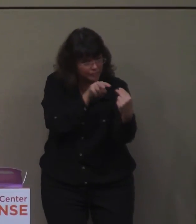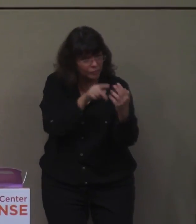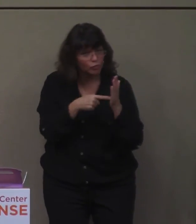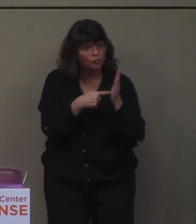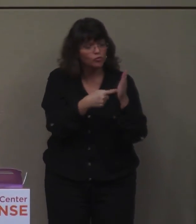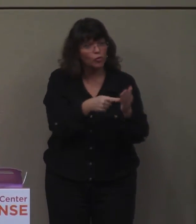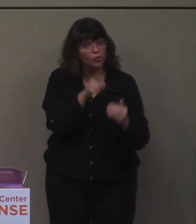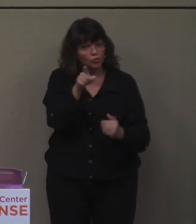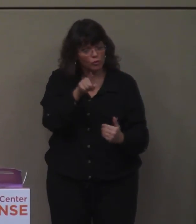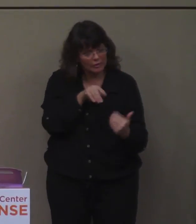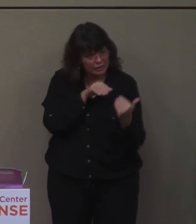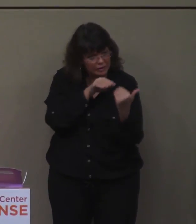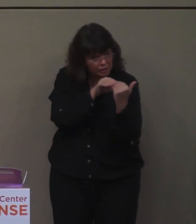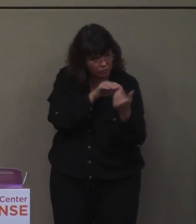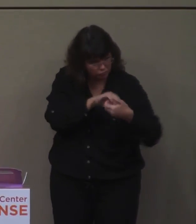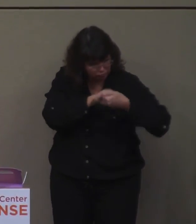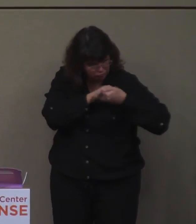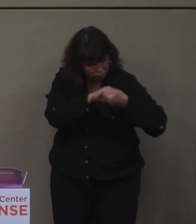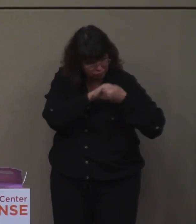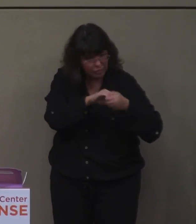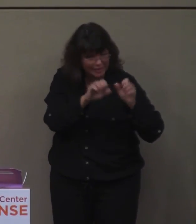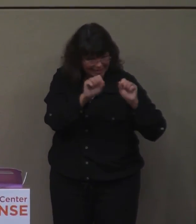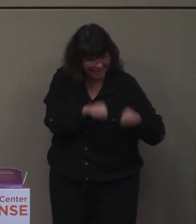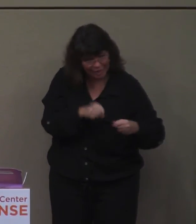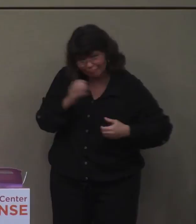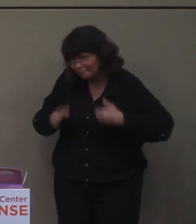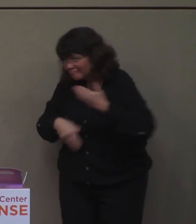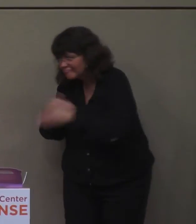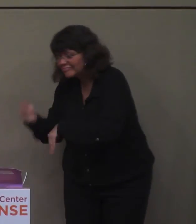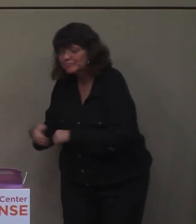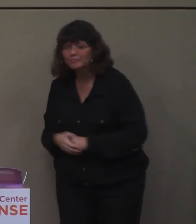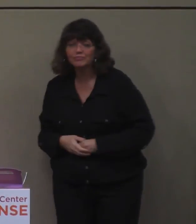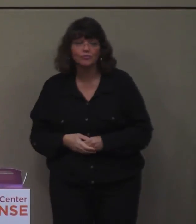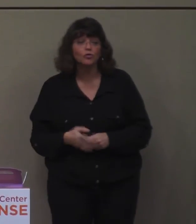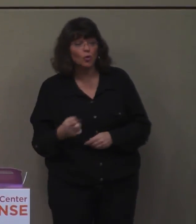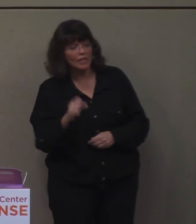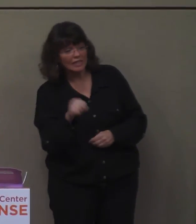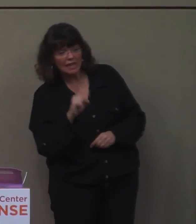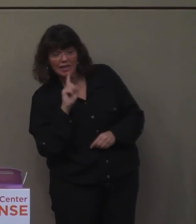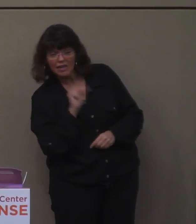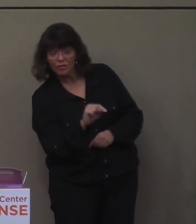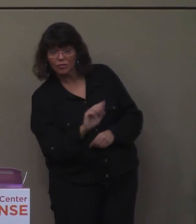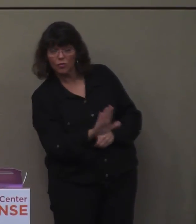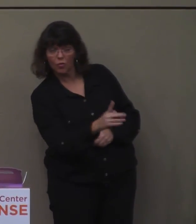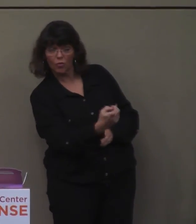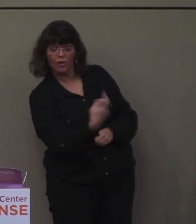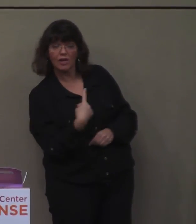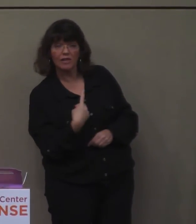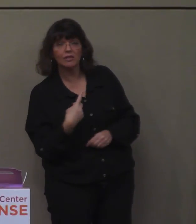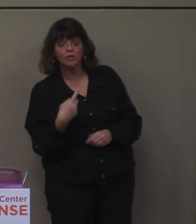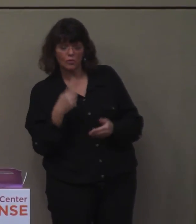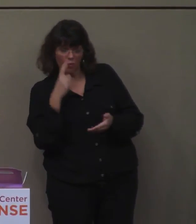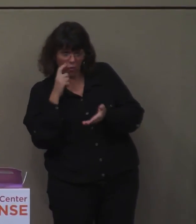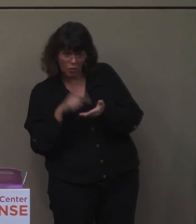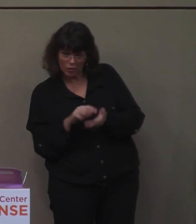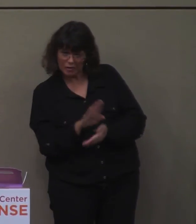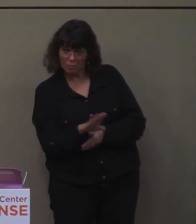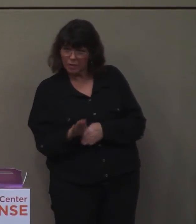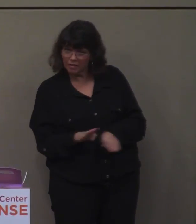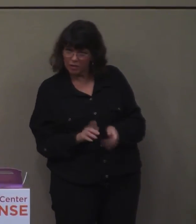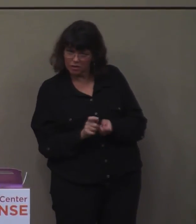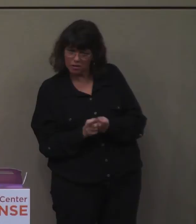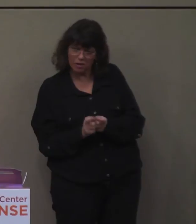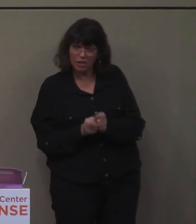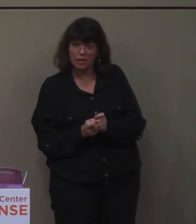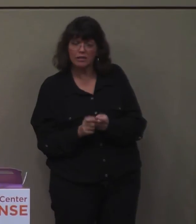that they need. But yeah, be mindful of just changes in behavior, maybe not able to sleep, maybe they're not eating very well. Those are all things that we should